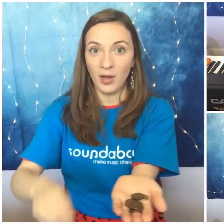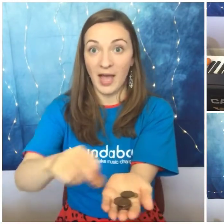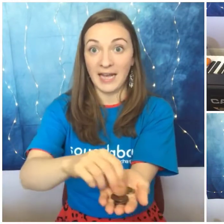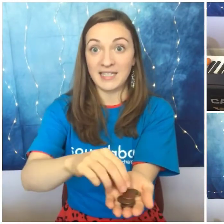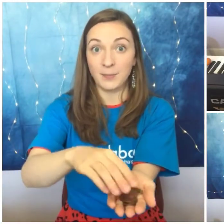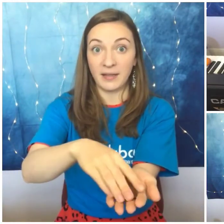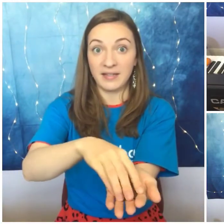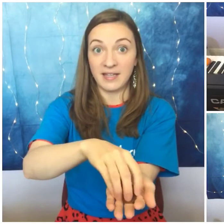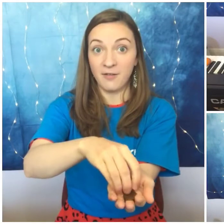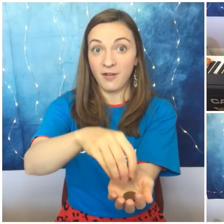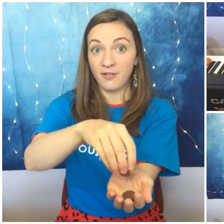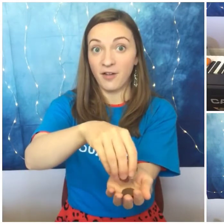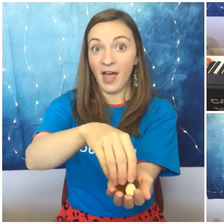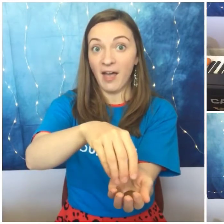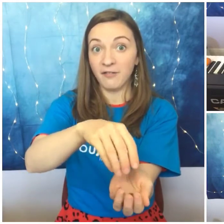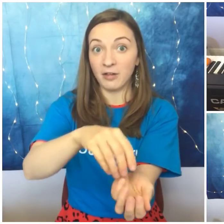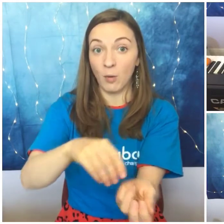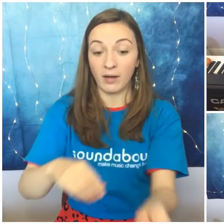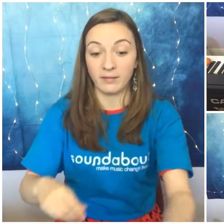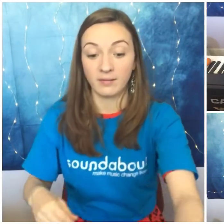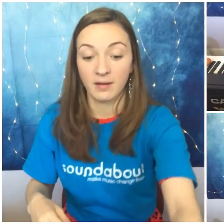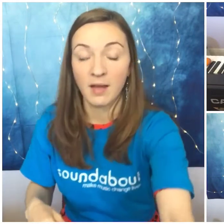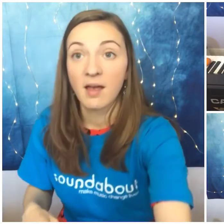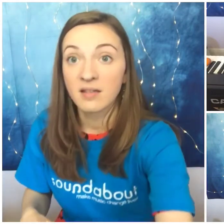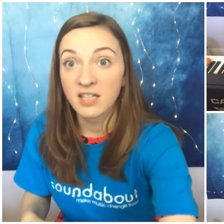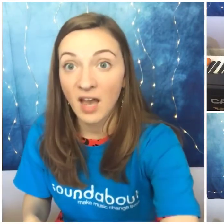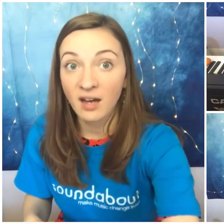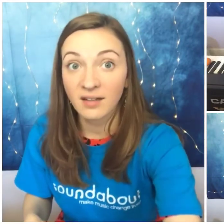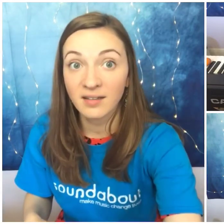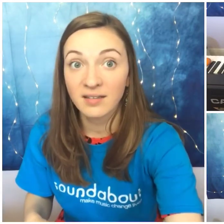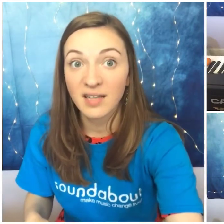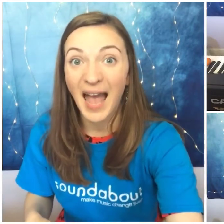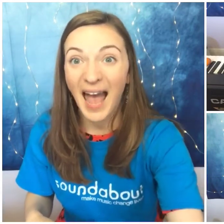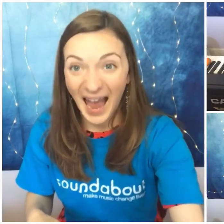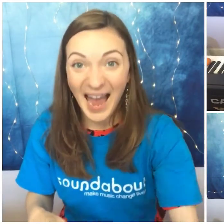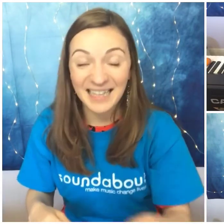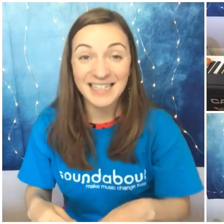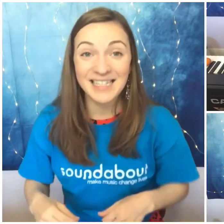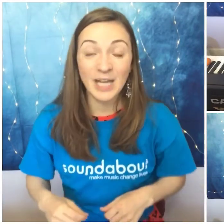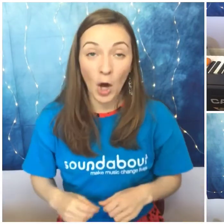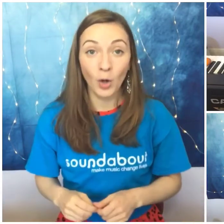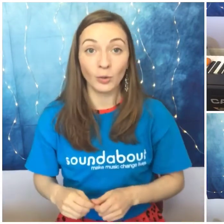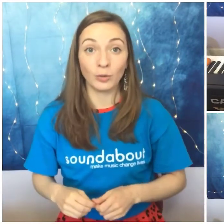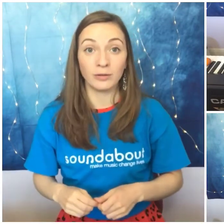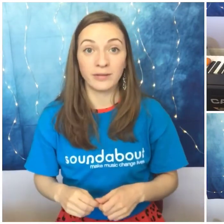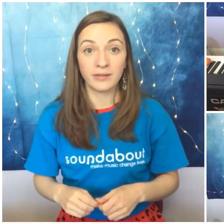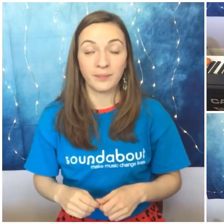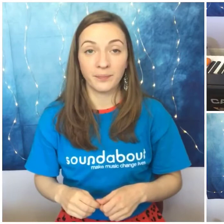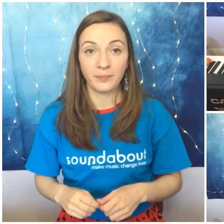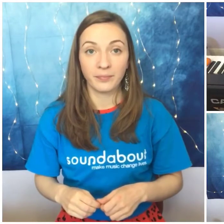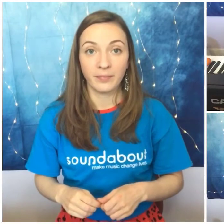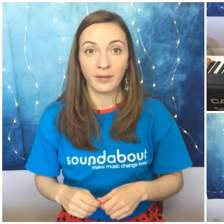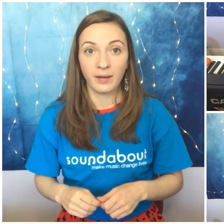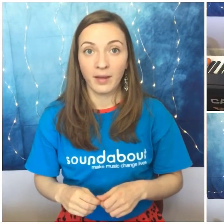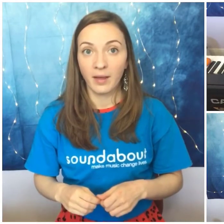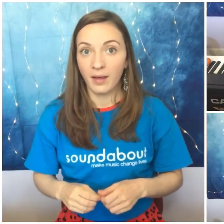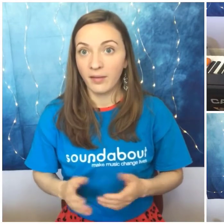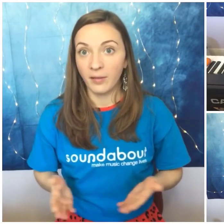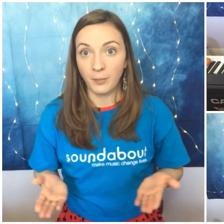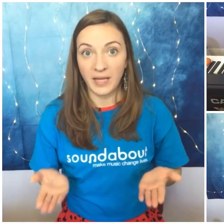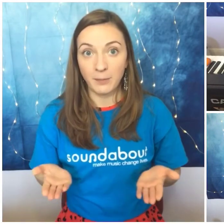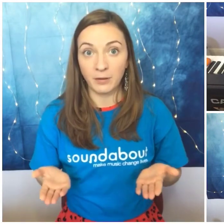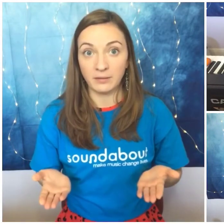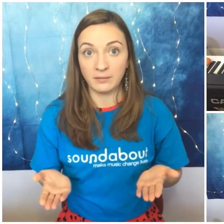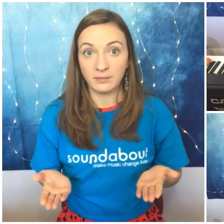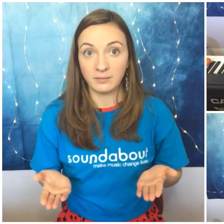Too expensive for everyone, young and old.